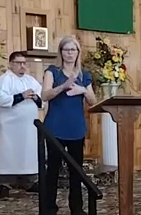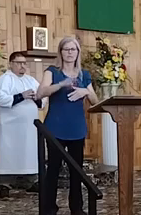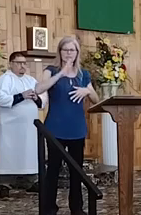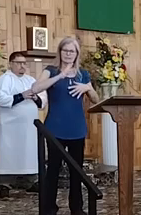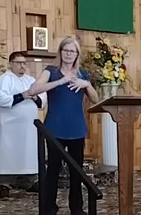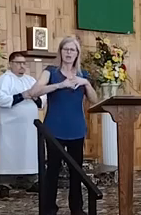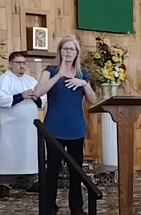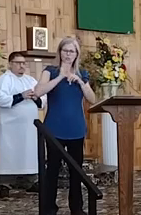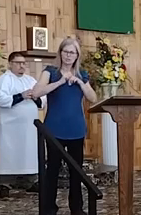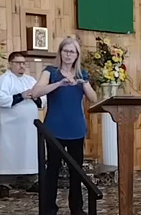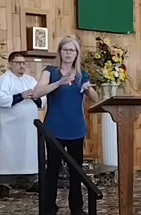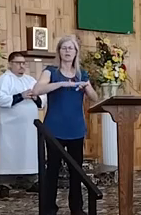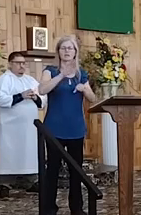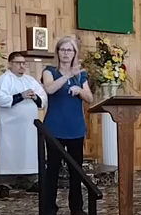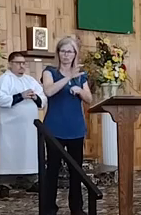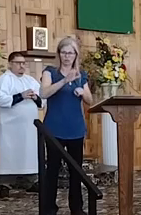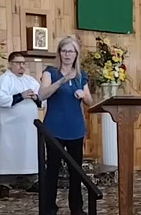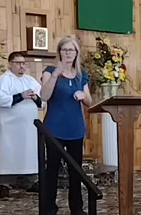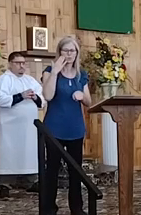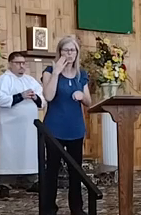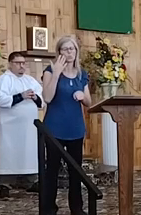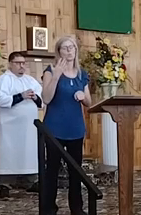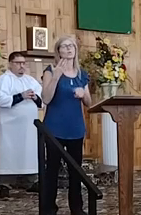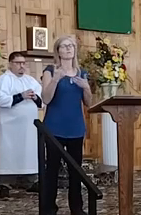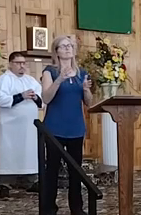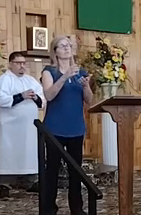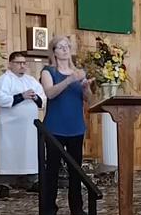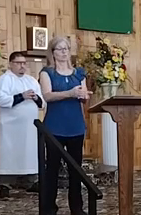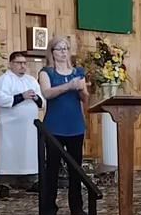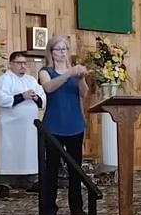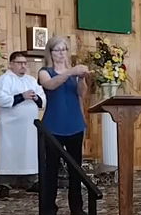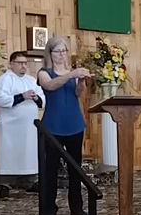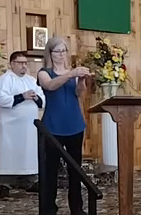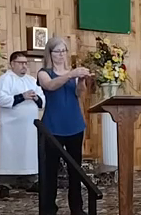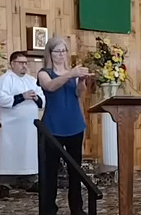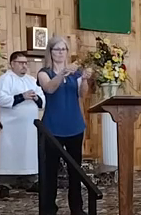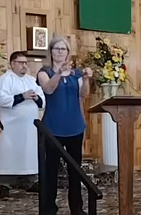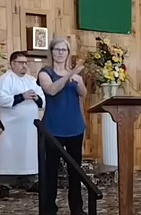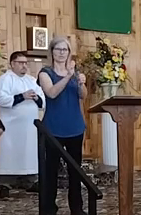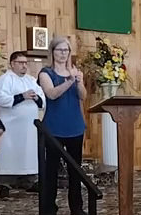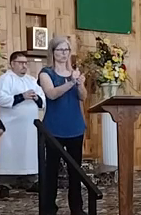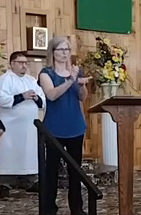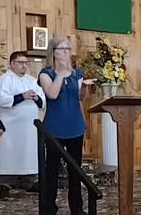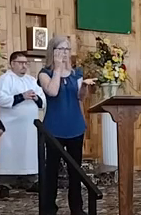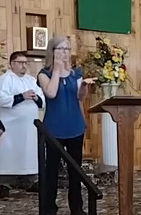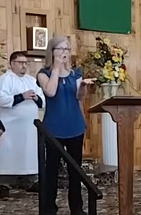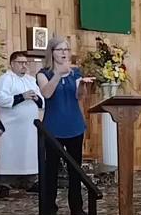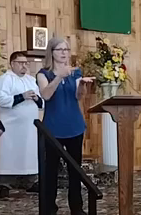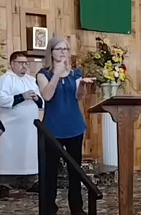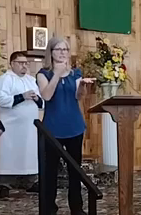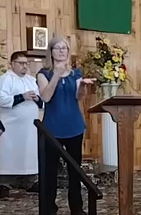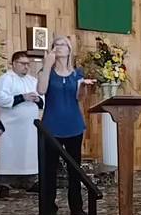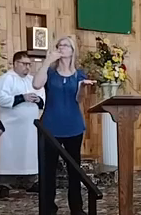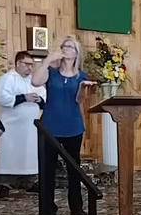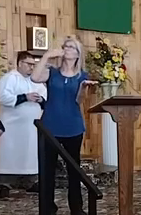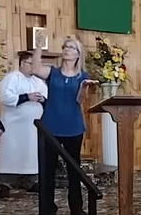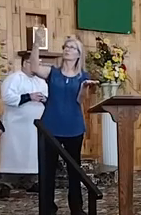be shed on the cross, he took the chalice, filled with the fruit of the vine, and once more giving you